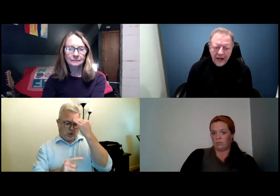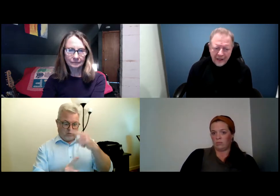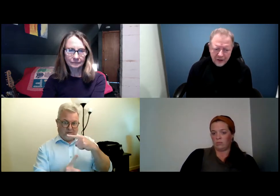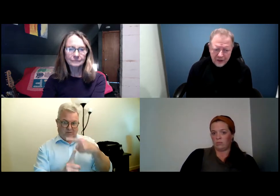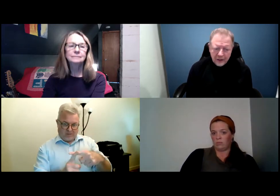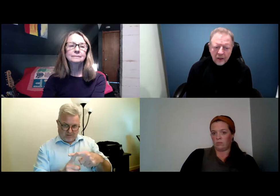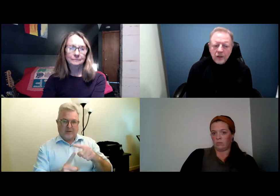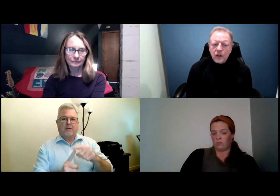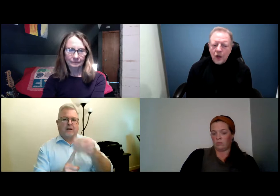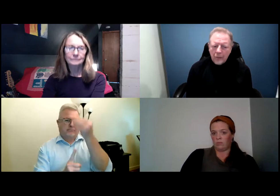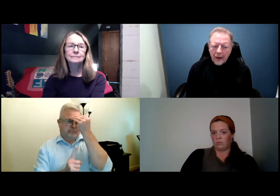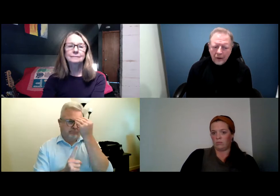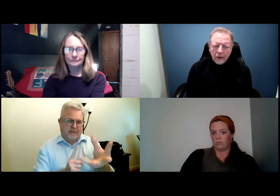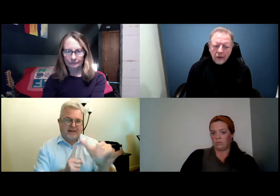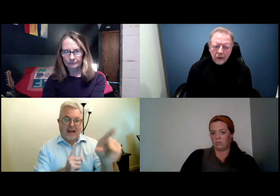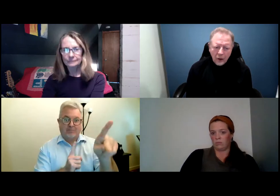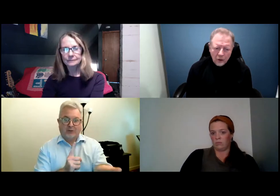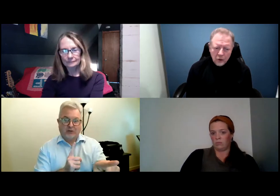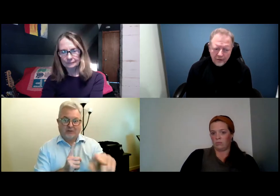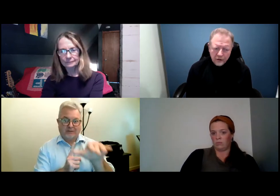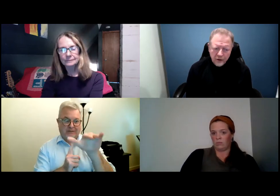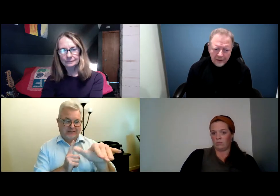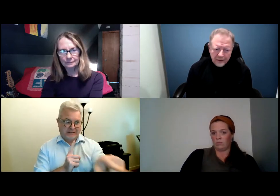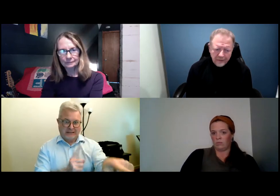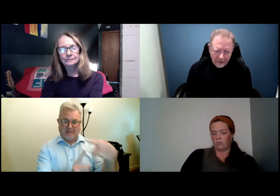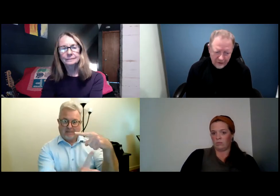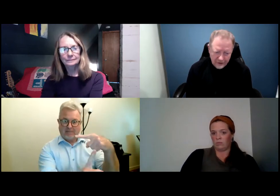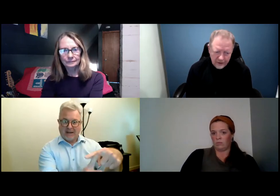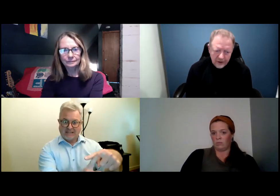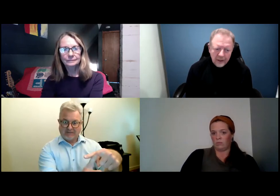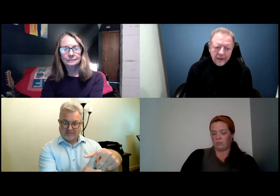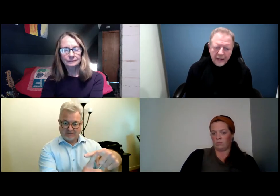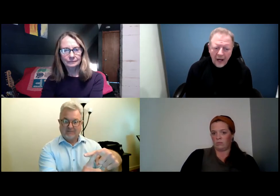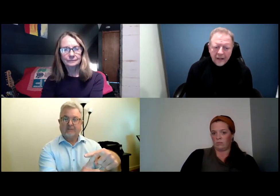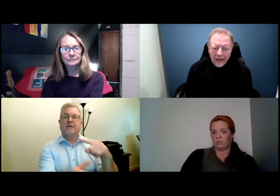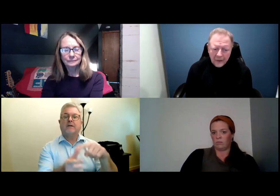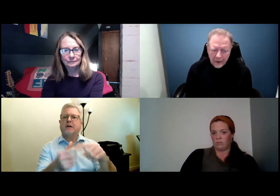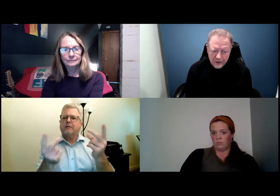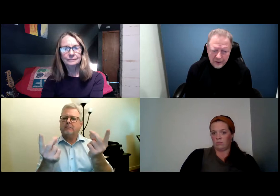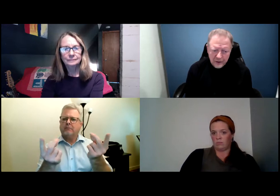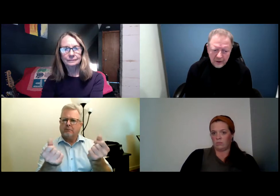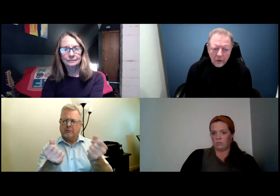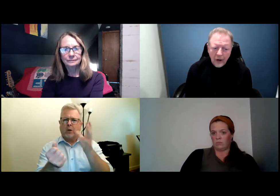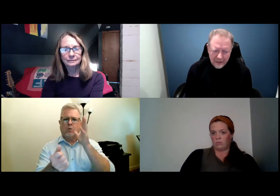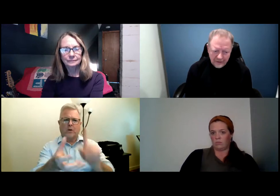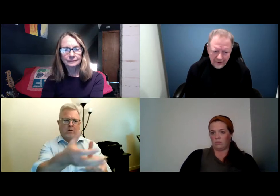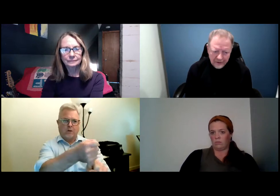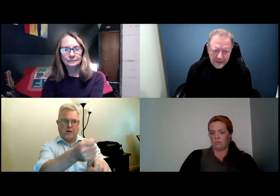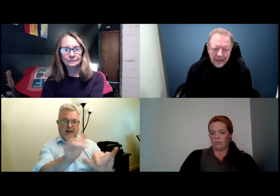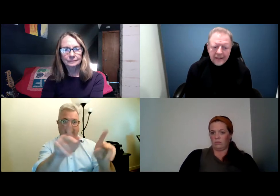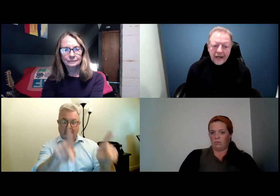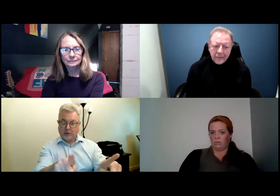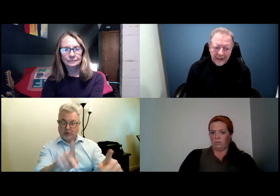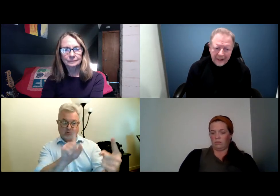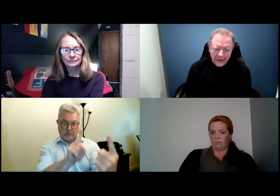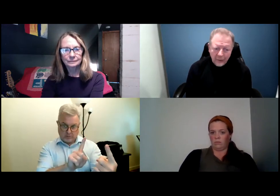first agency to know about those who have contracted the virus. They contact the person who has the virus,